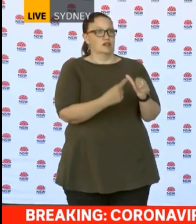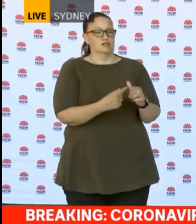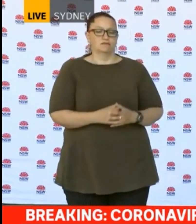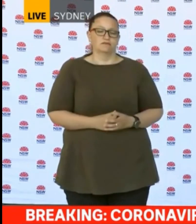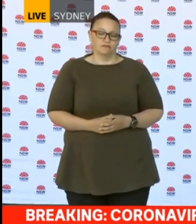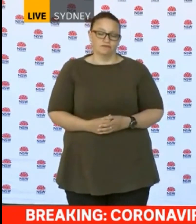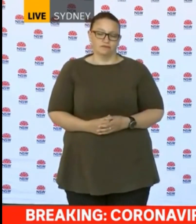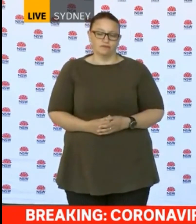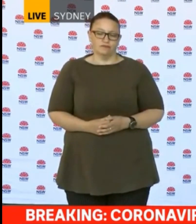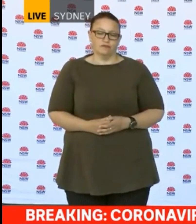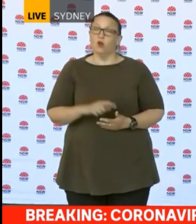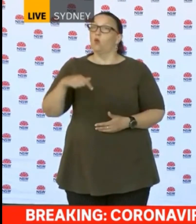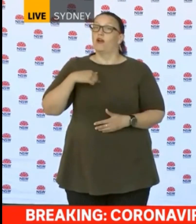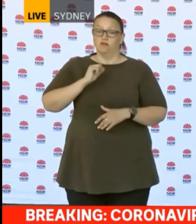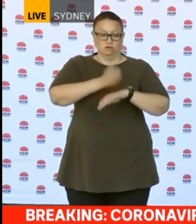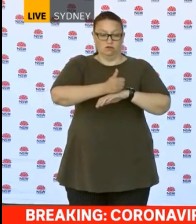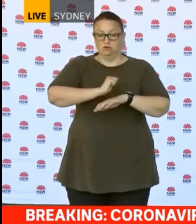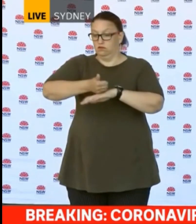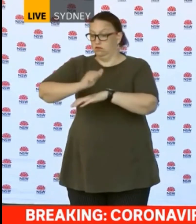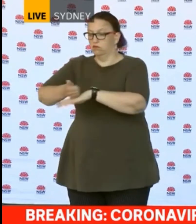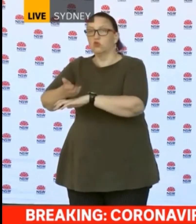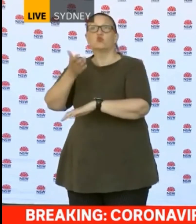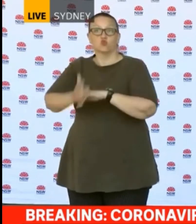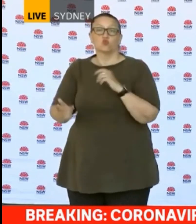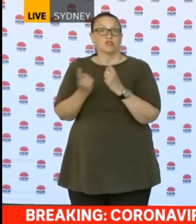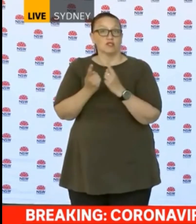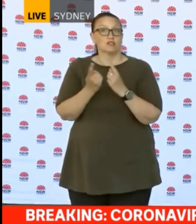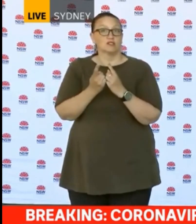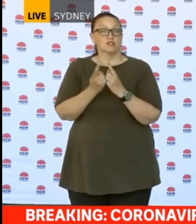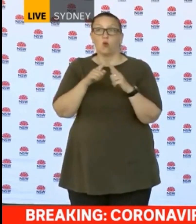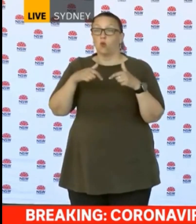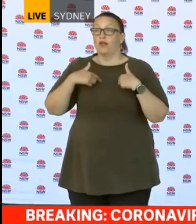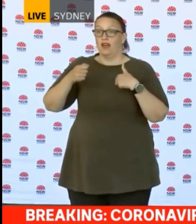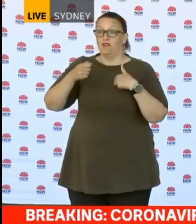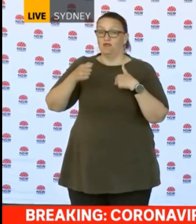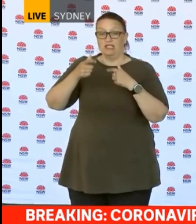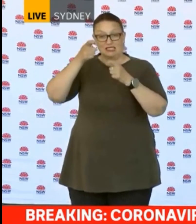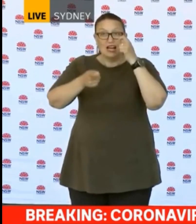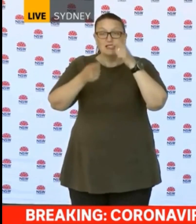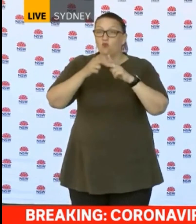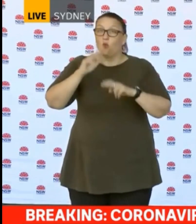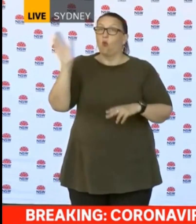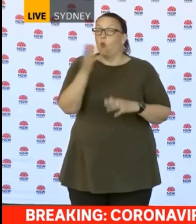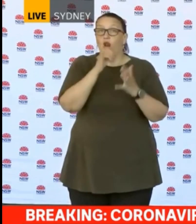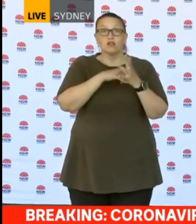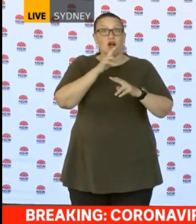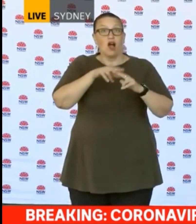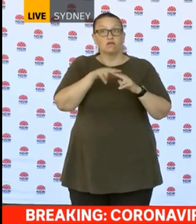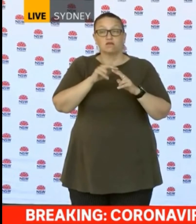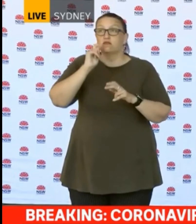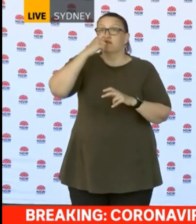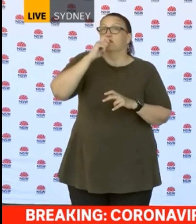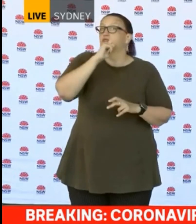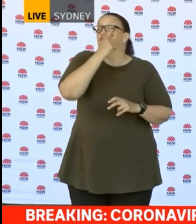different measures and we're scaling those measures. So we have now got surveillance testing of our staff that are